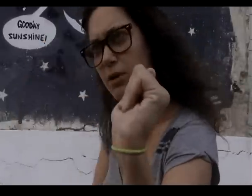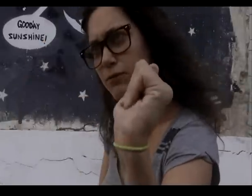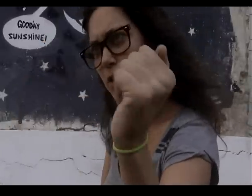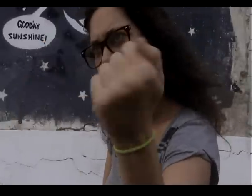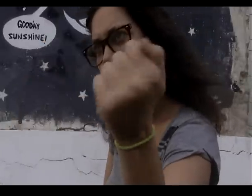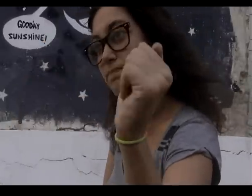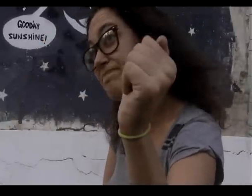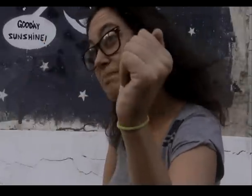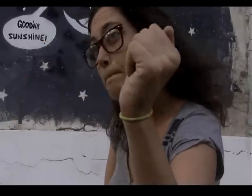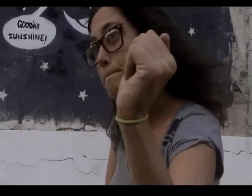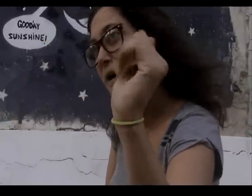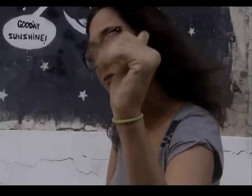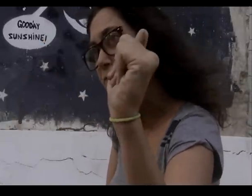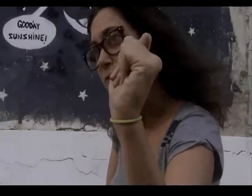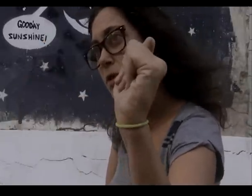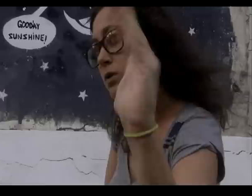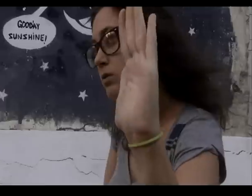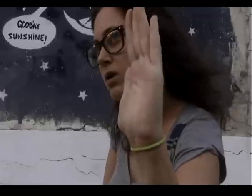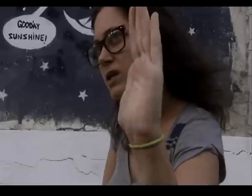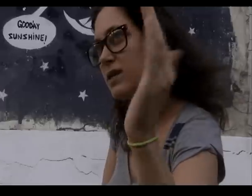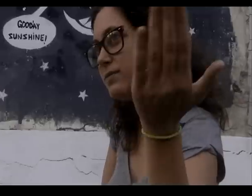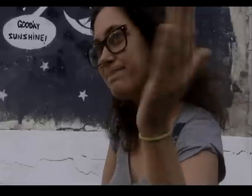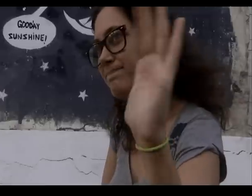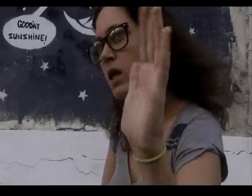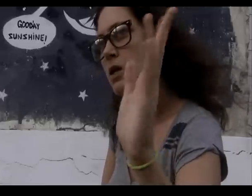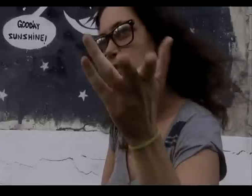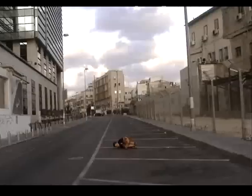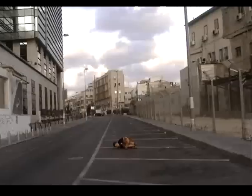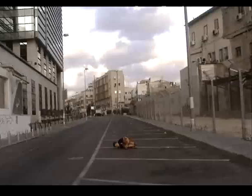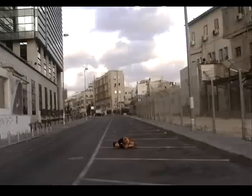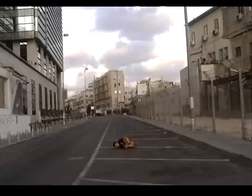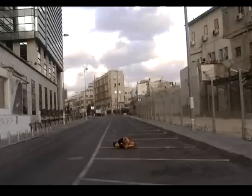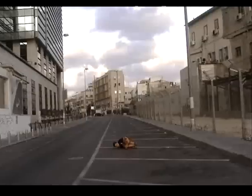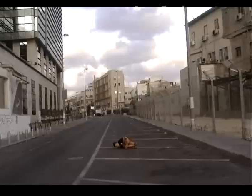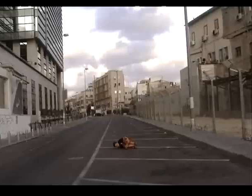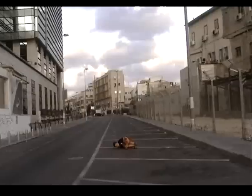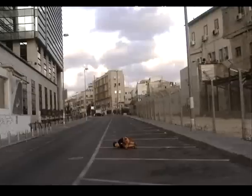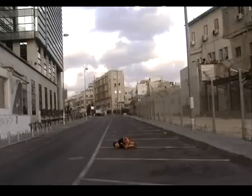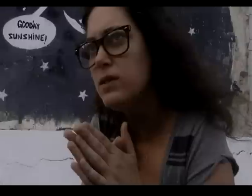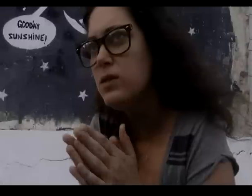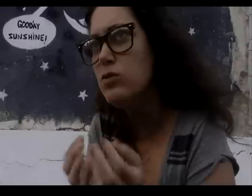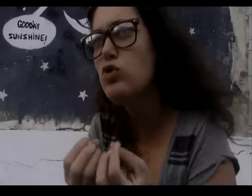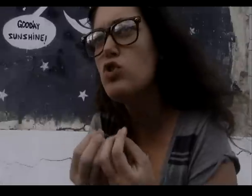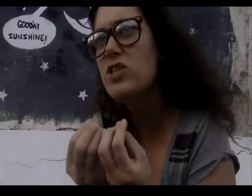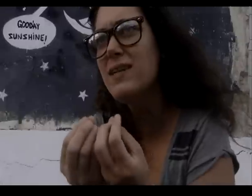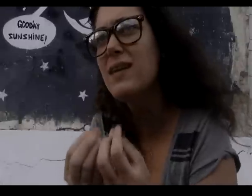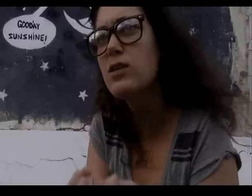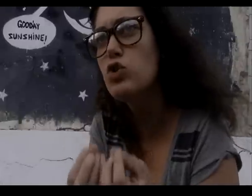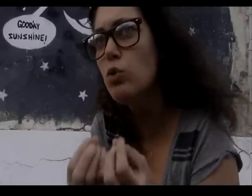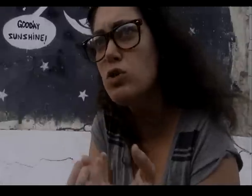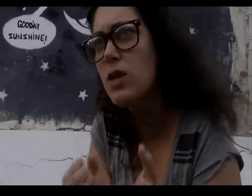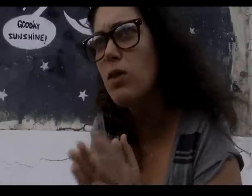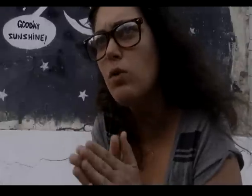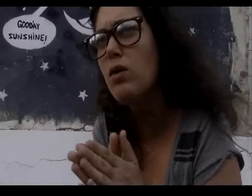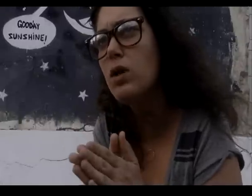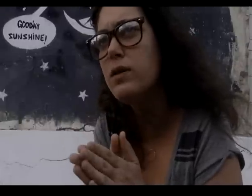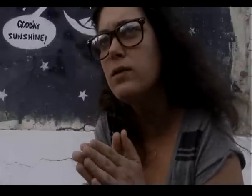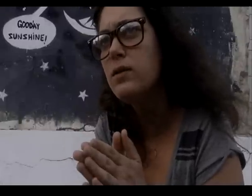it folds, you are dead. Do you think there is truth in the world?